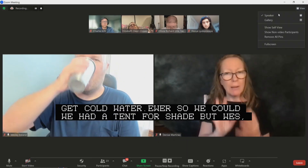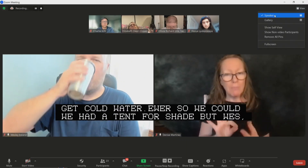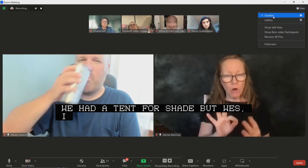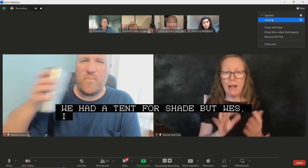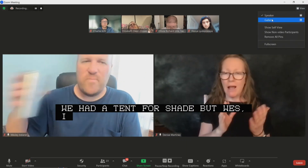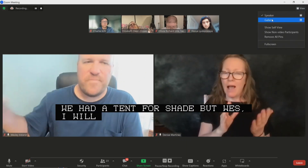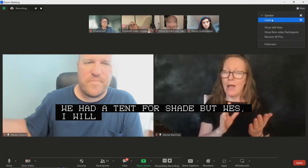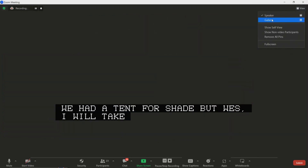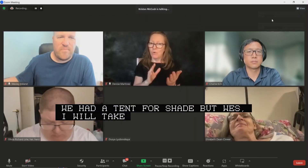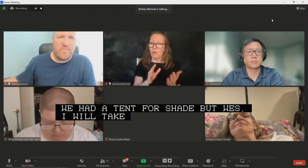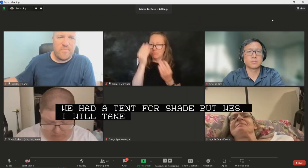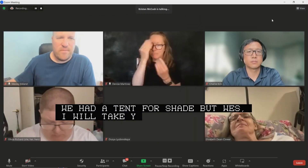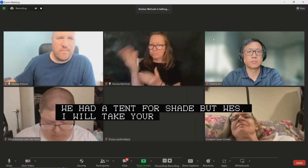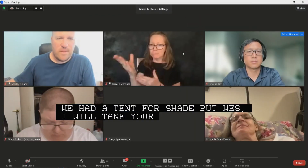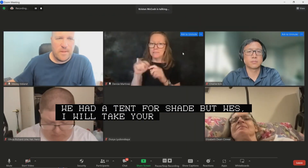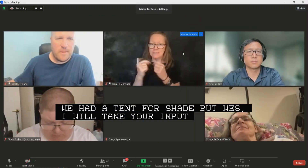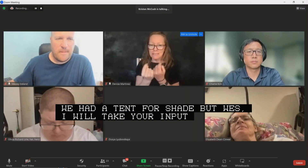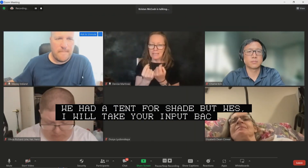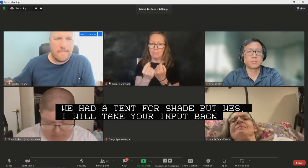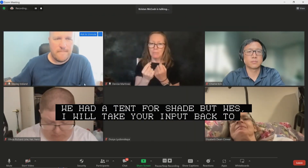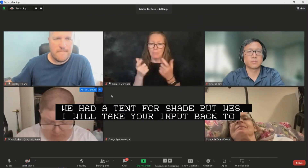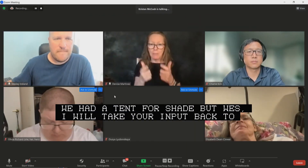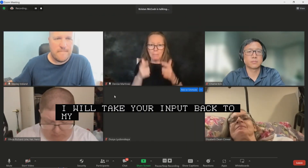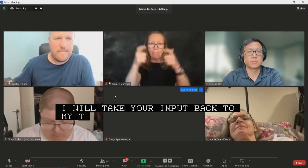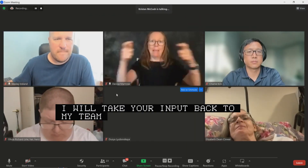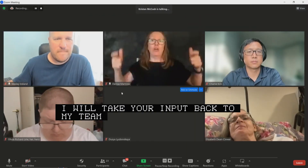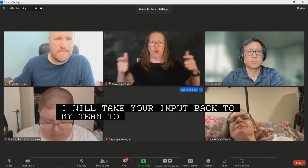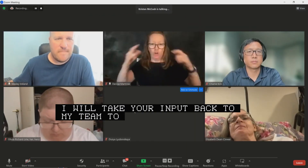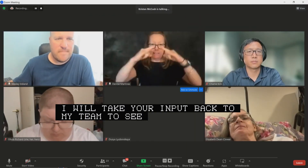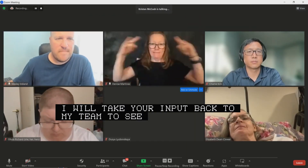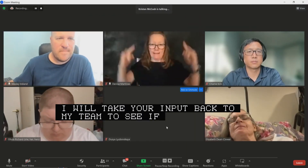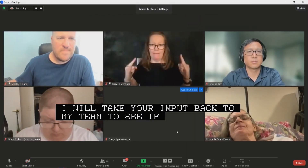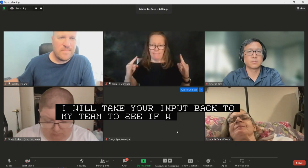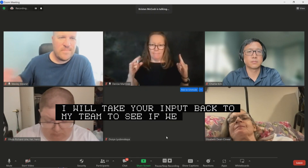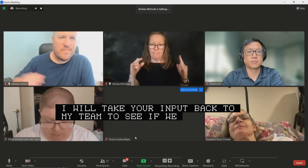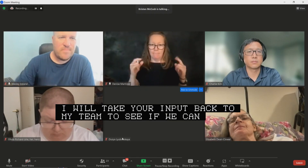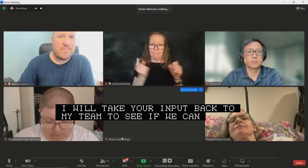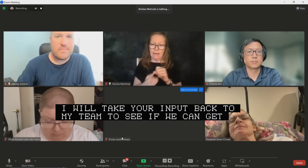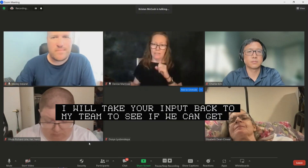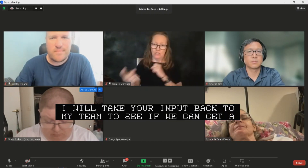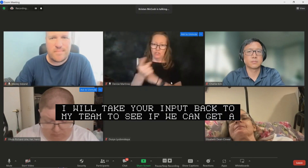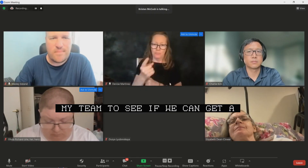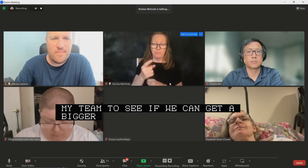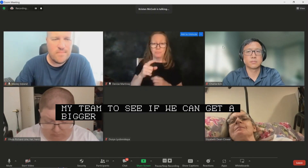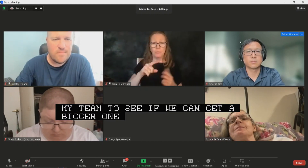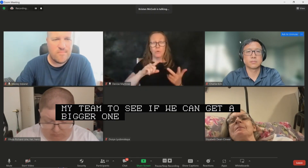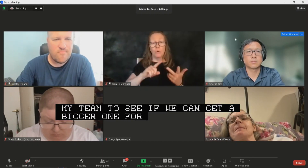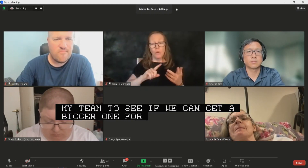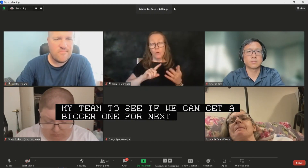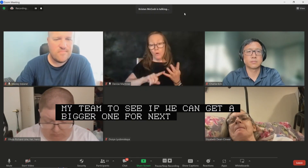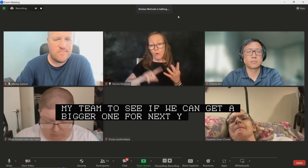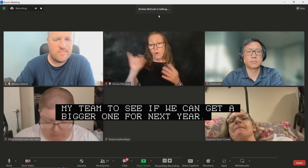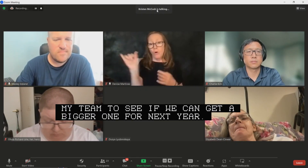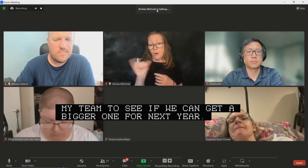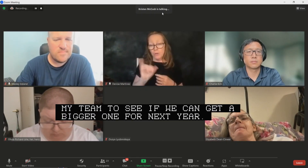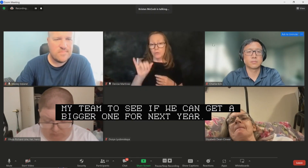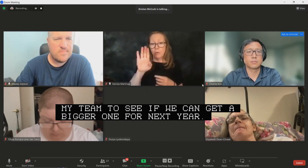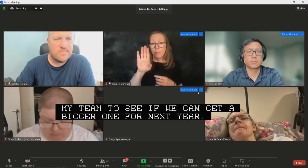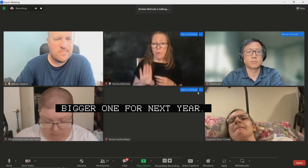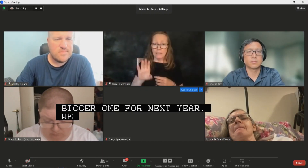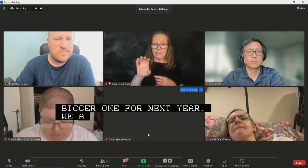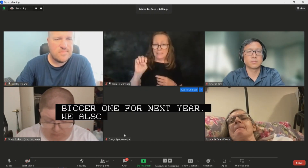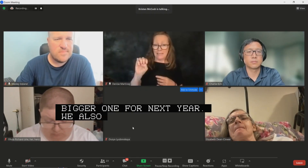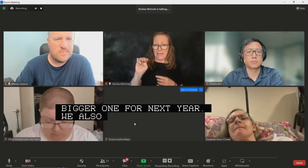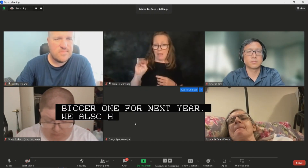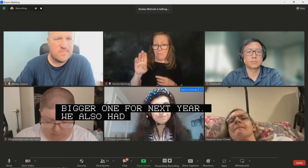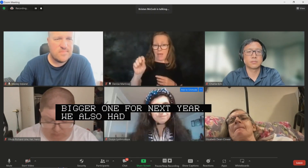one for next year. And then we also had Boston EMS is always available for anyone who felt